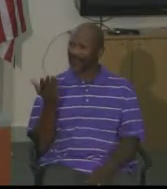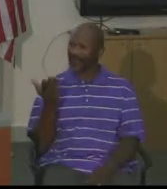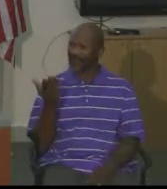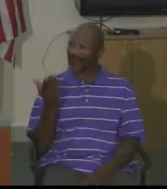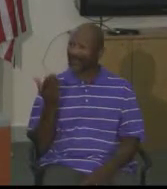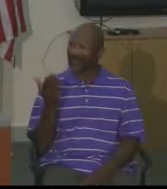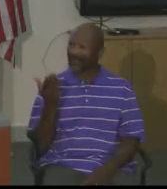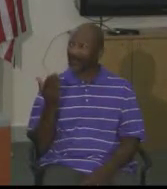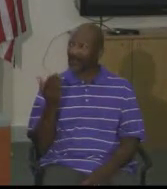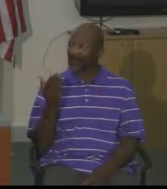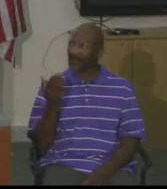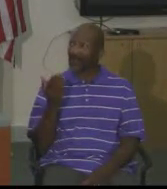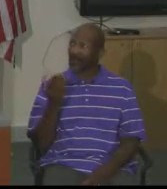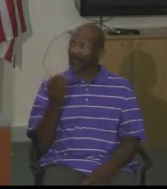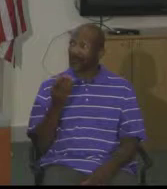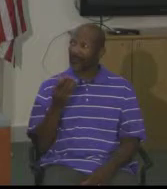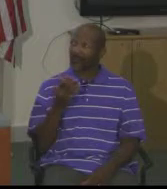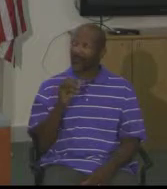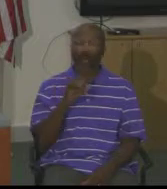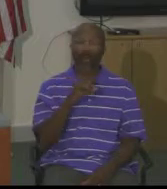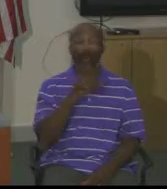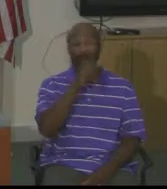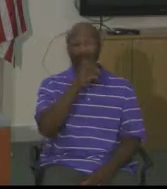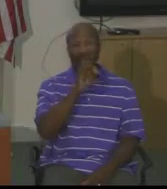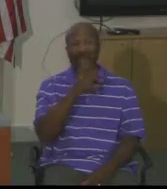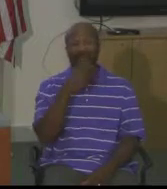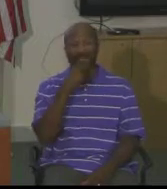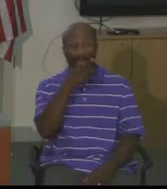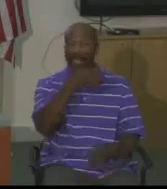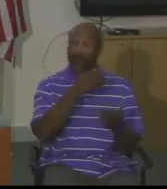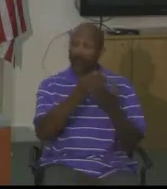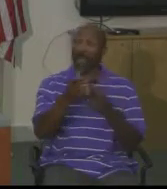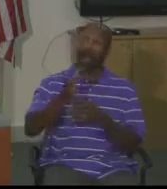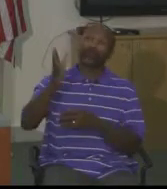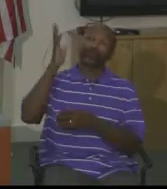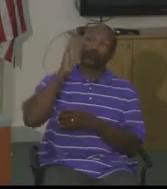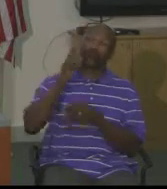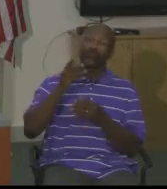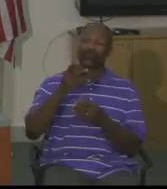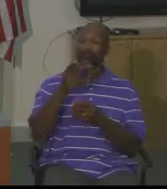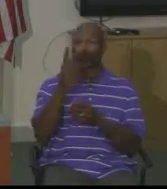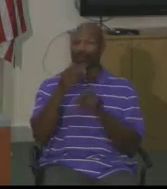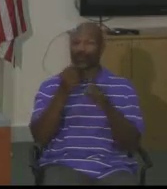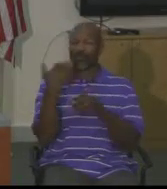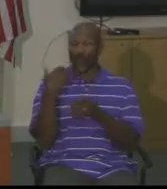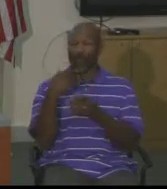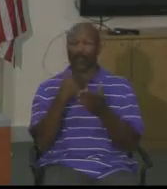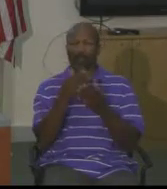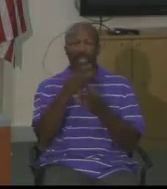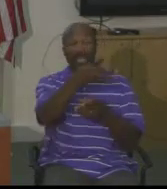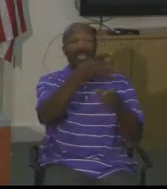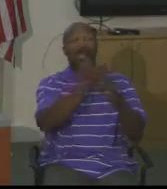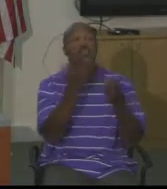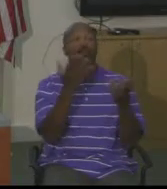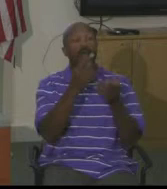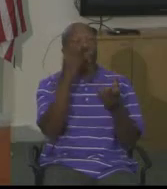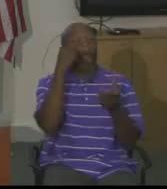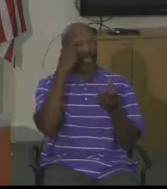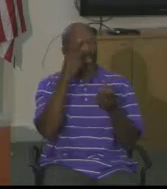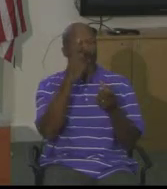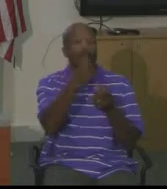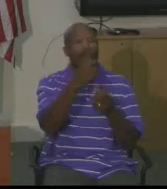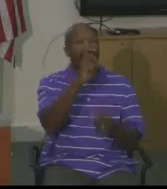And So he's saying that he bought a machine a couple years ago. He most likely got